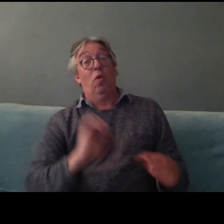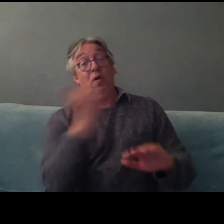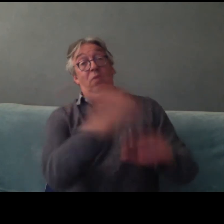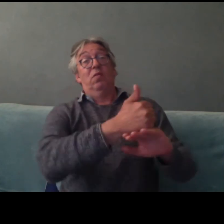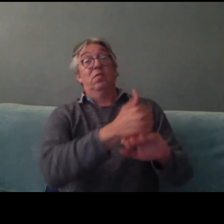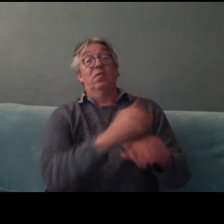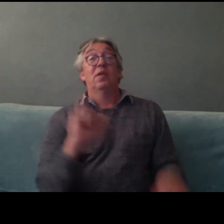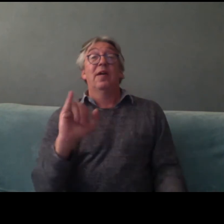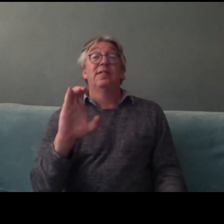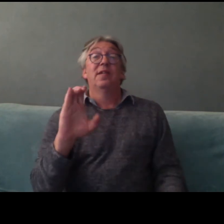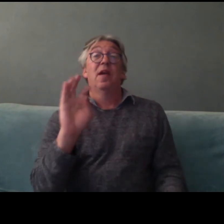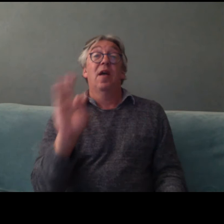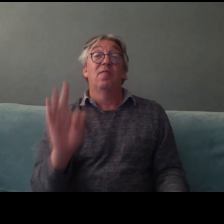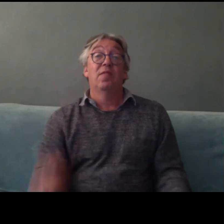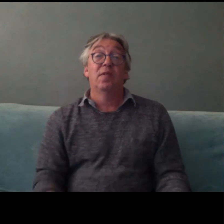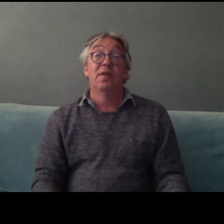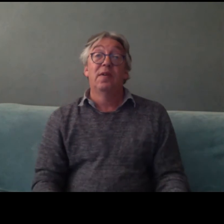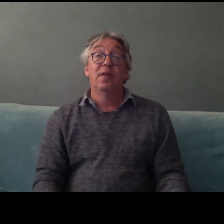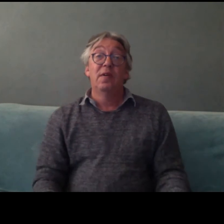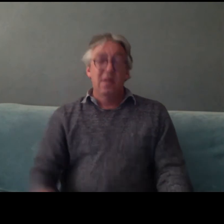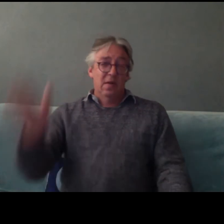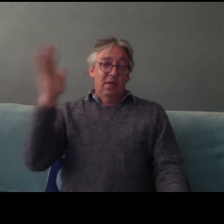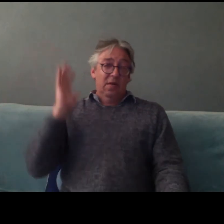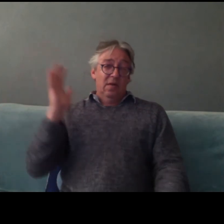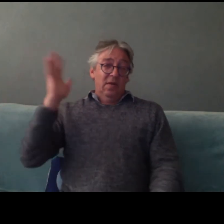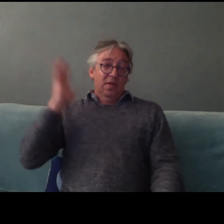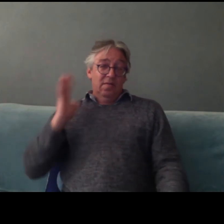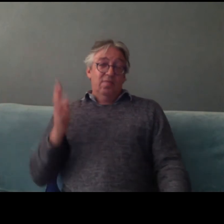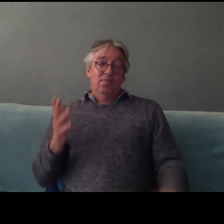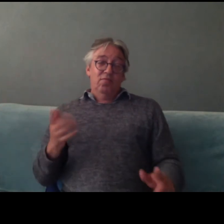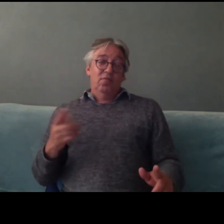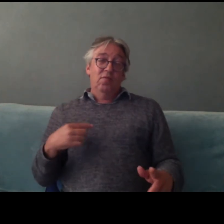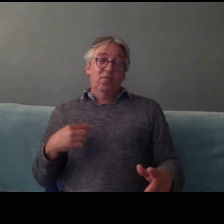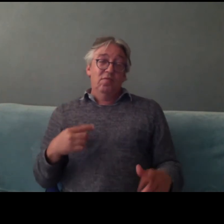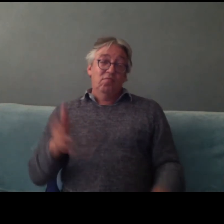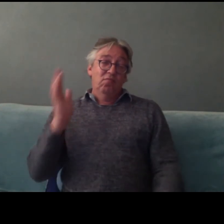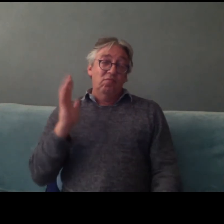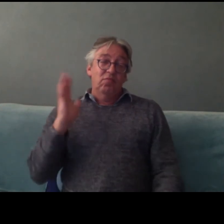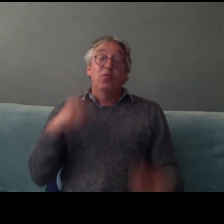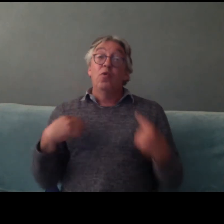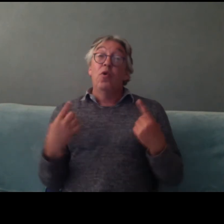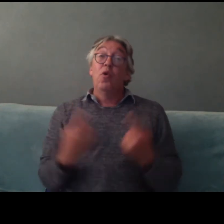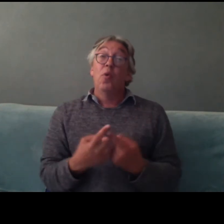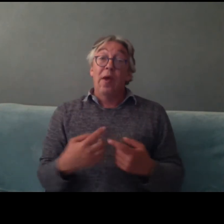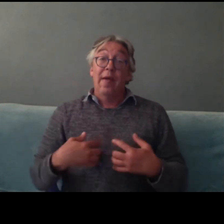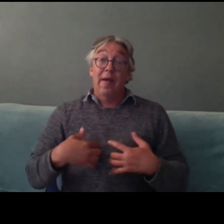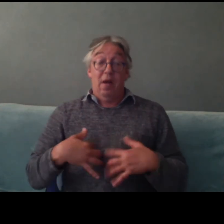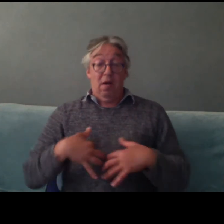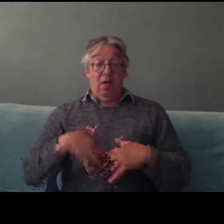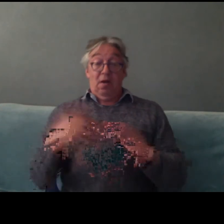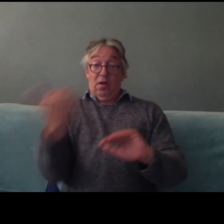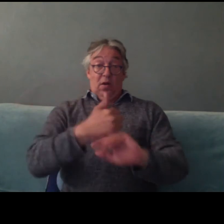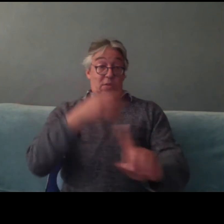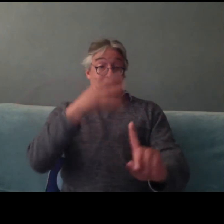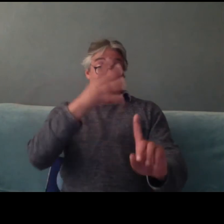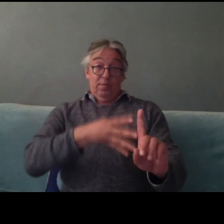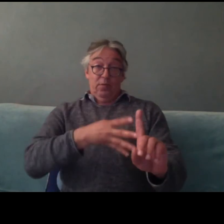From the initial stages of the assessment procedure, persons with disabilities are closely involved in the